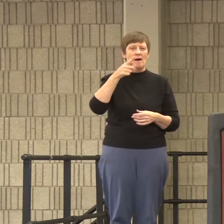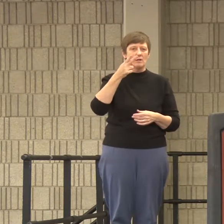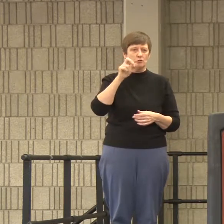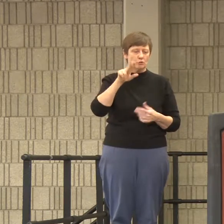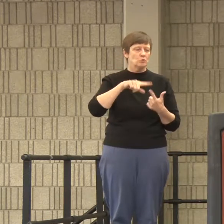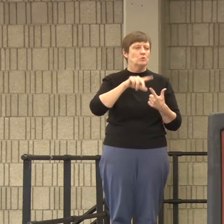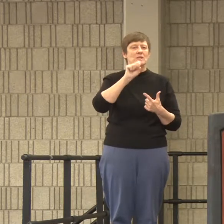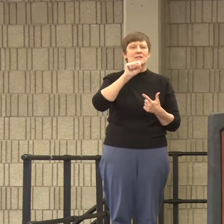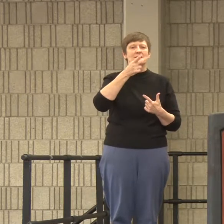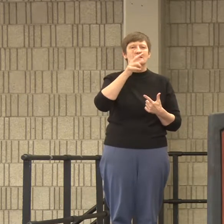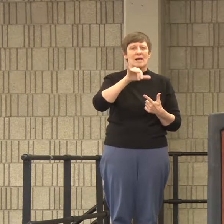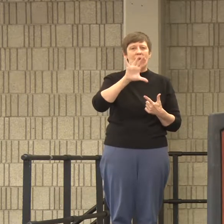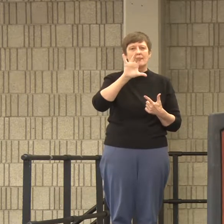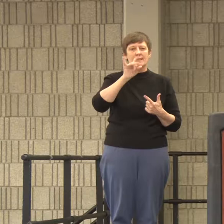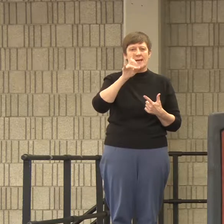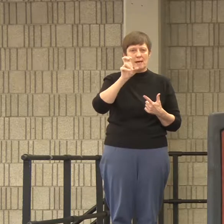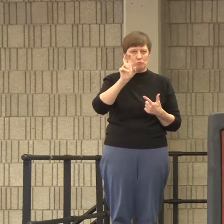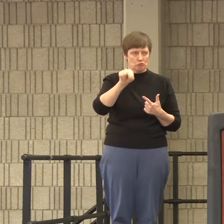Cameron.